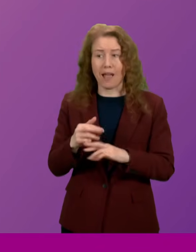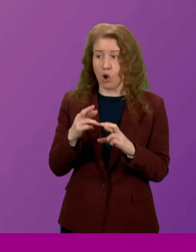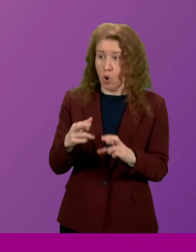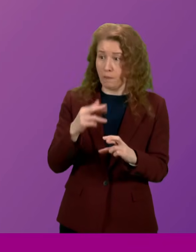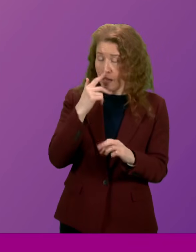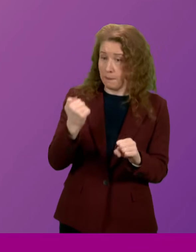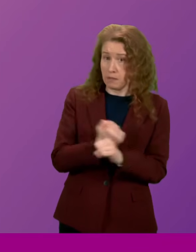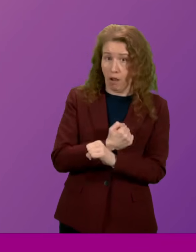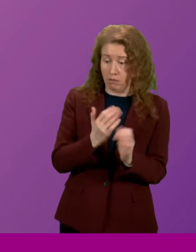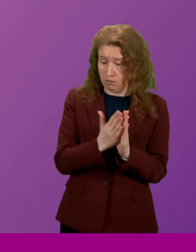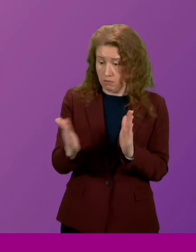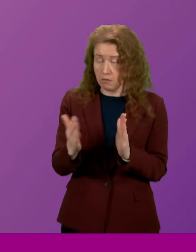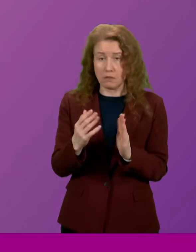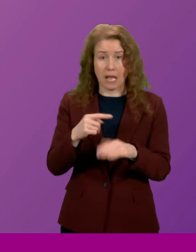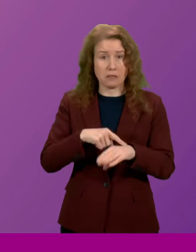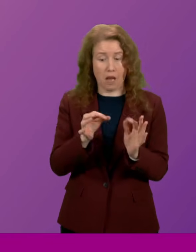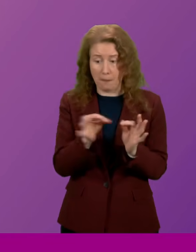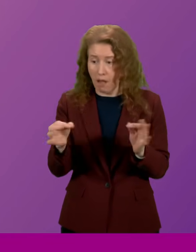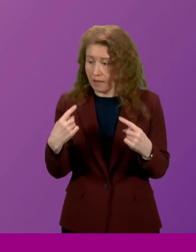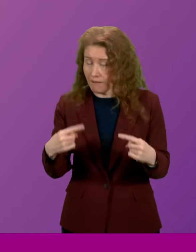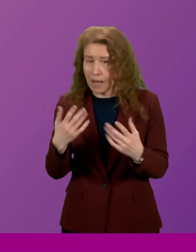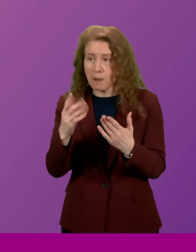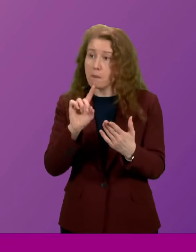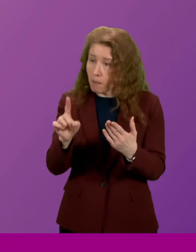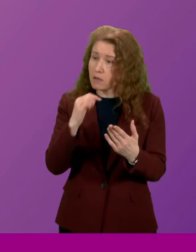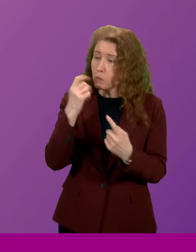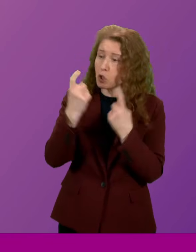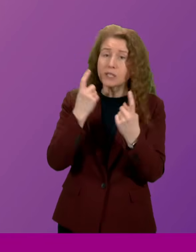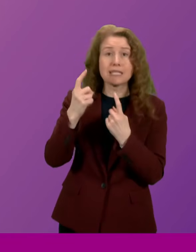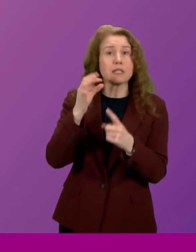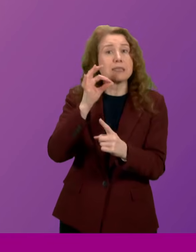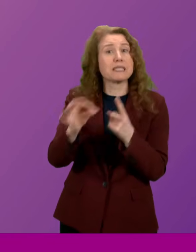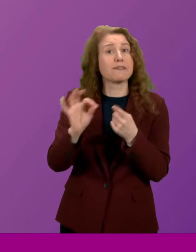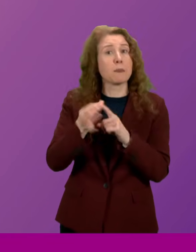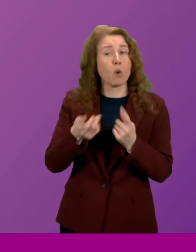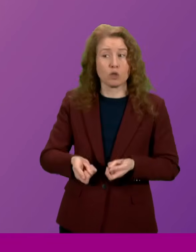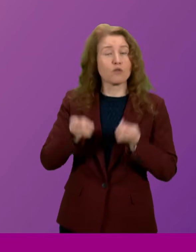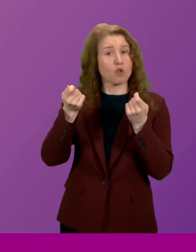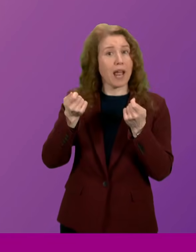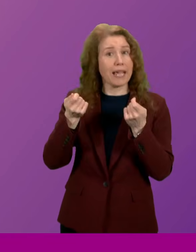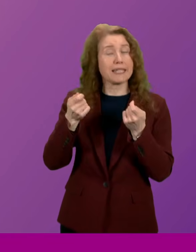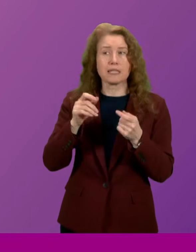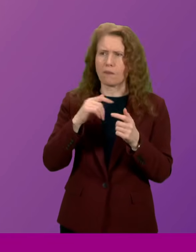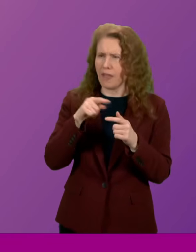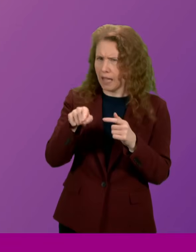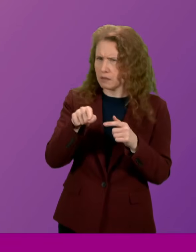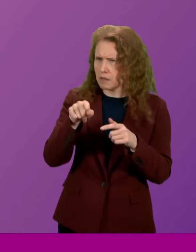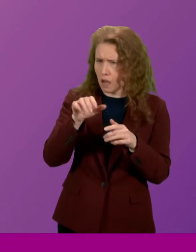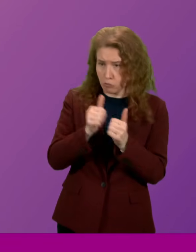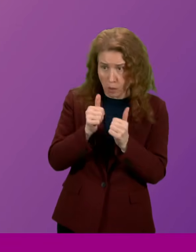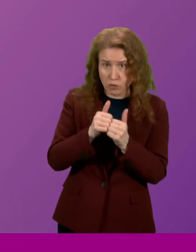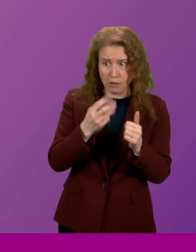be undertaken within the timescales that are available, but I will consider the specific point that he has made about the appropriateness of that